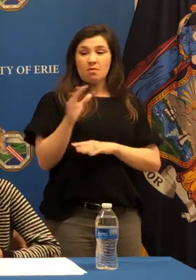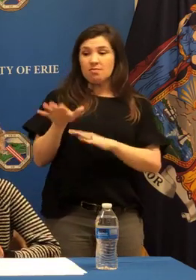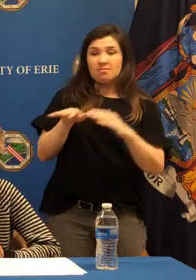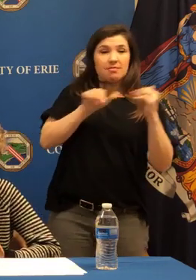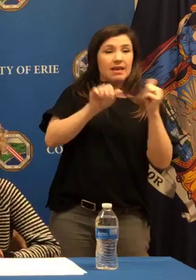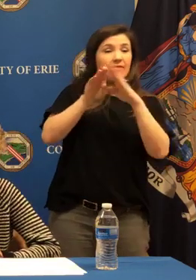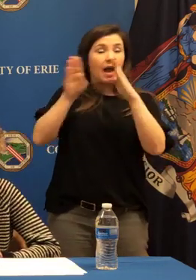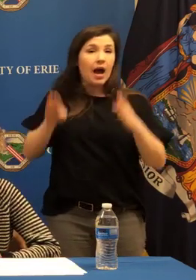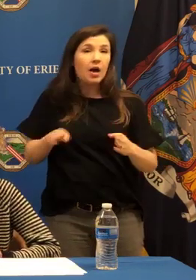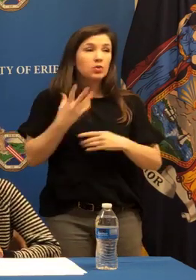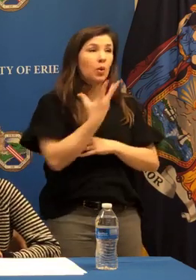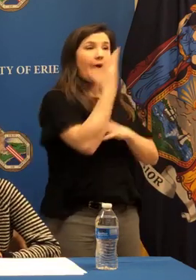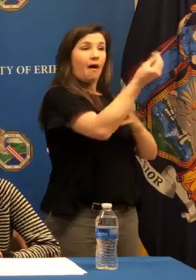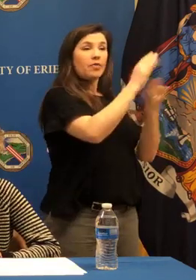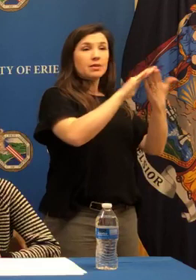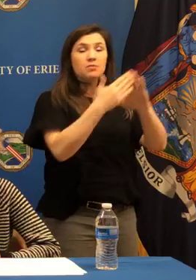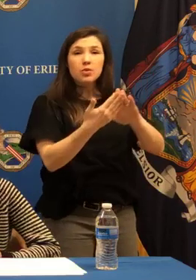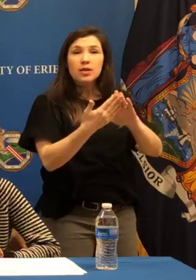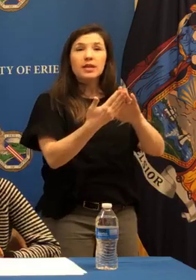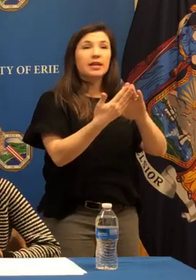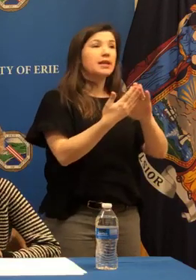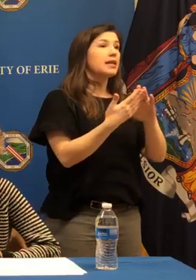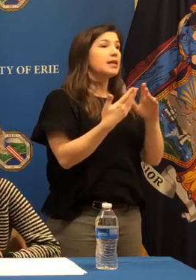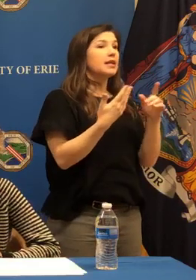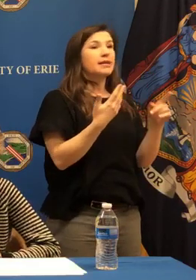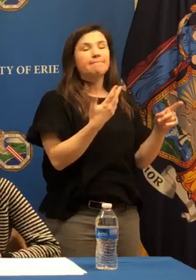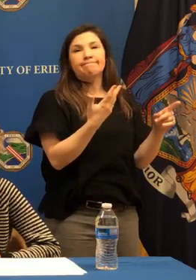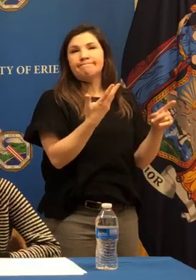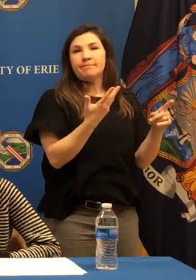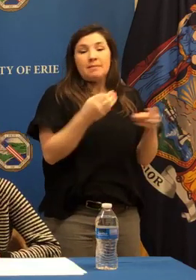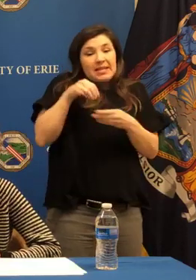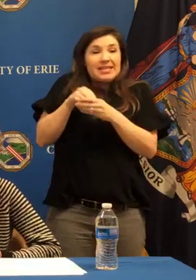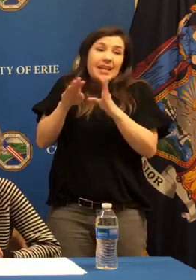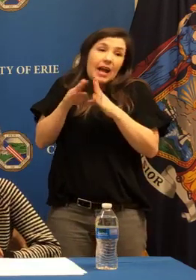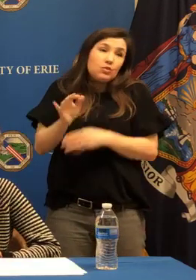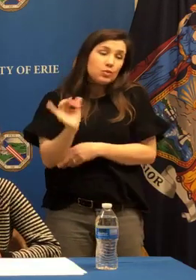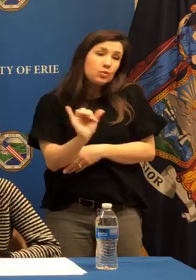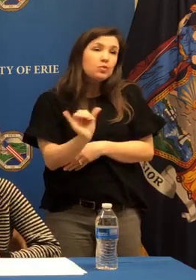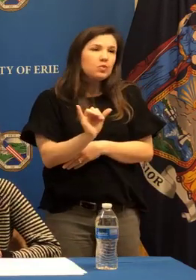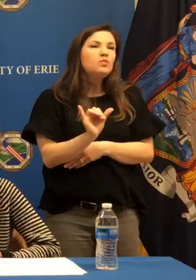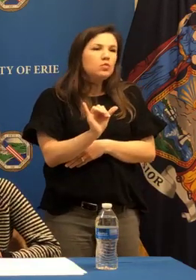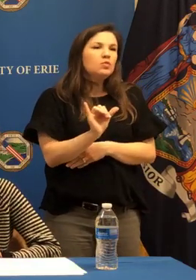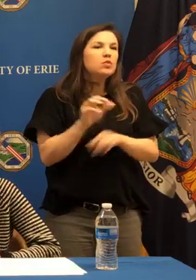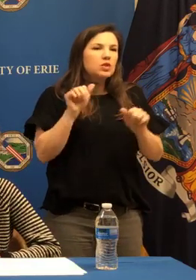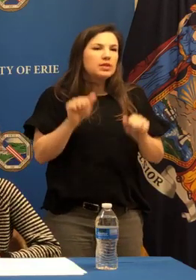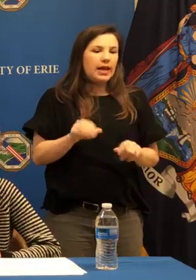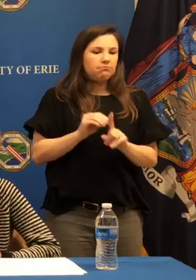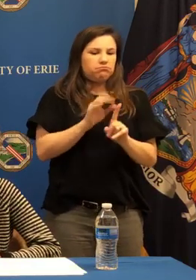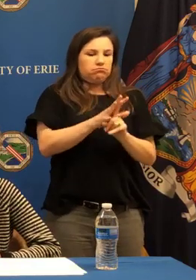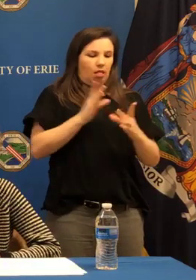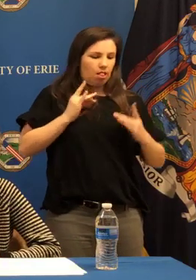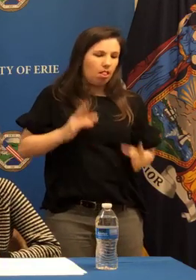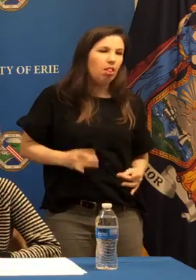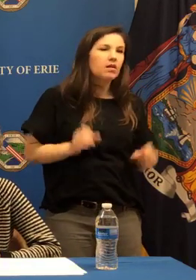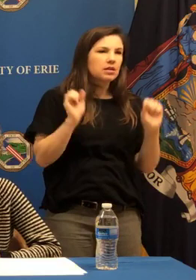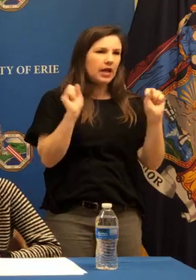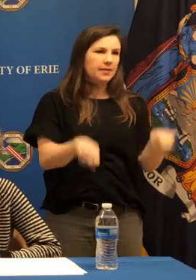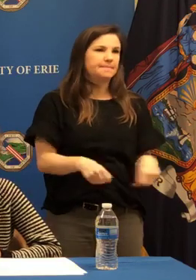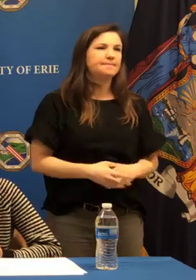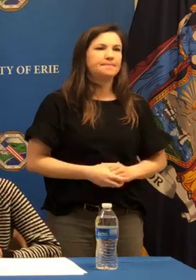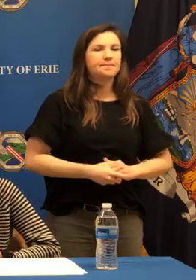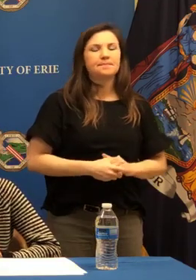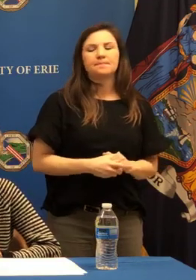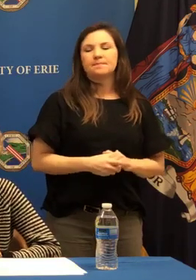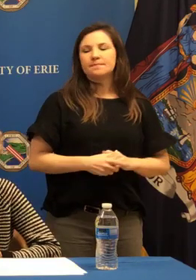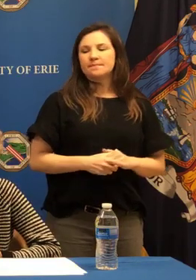outside in the community, outside your house, and maybe even inside your house, there is going to be COVID-19 present. So